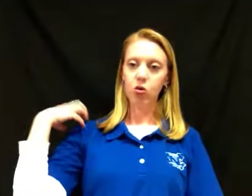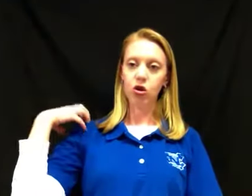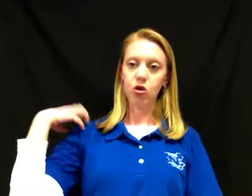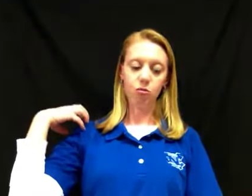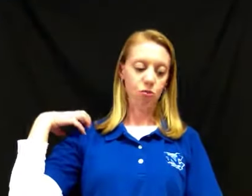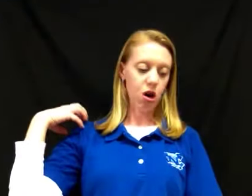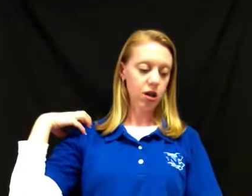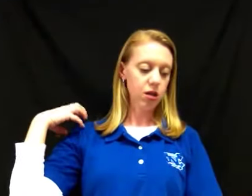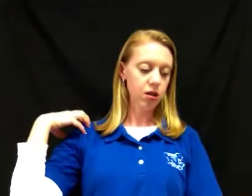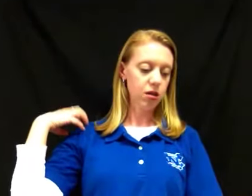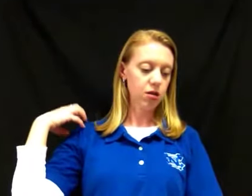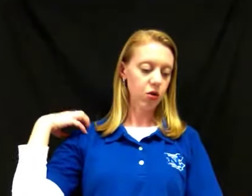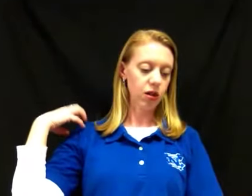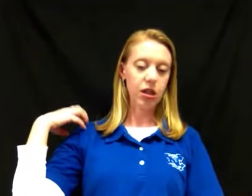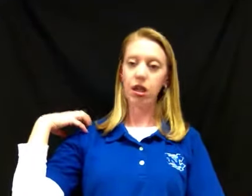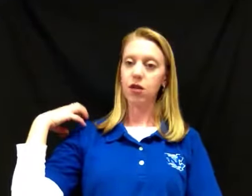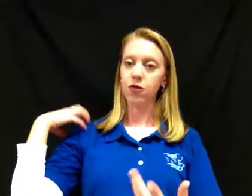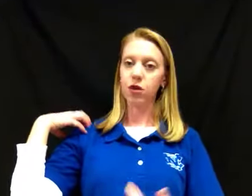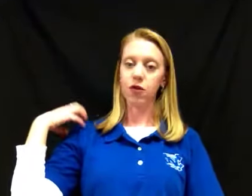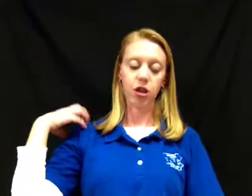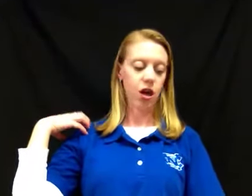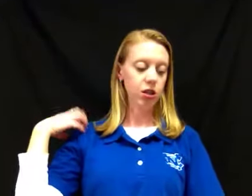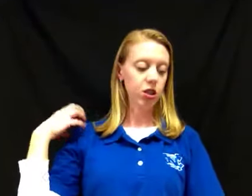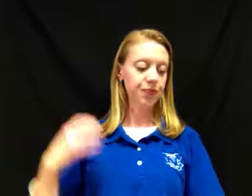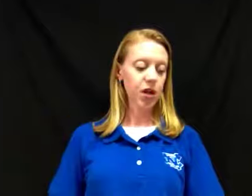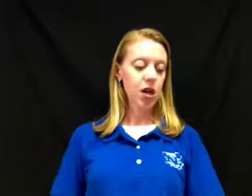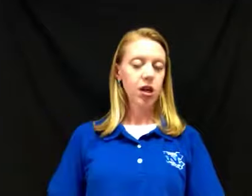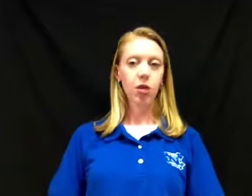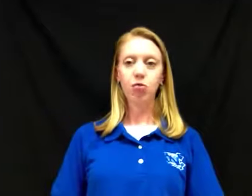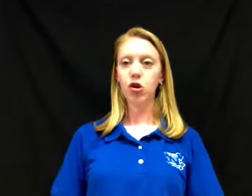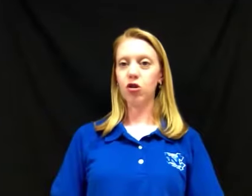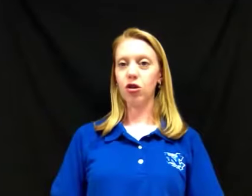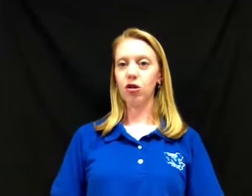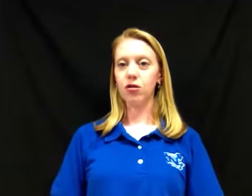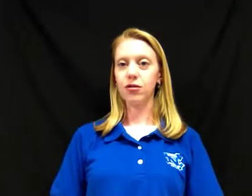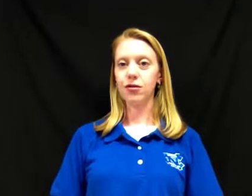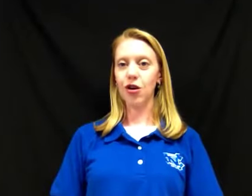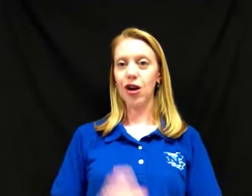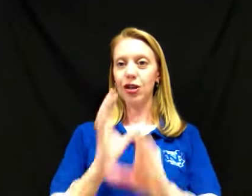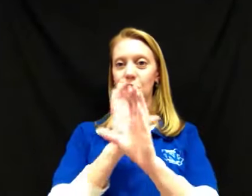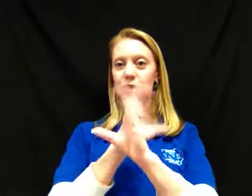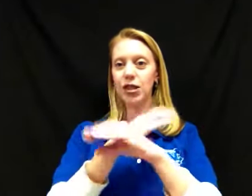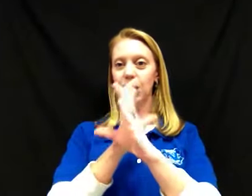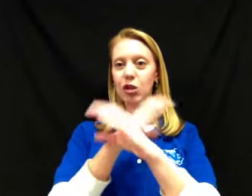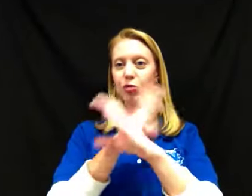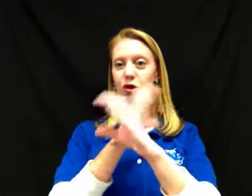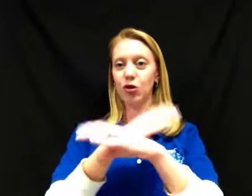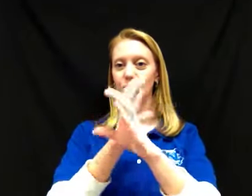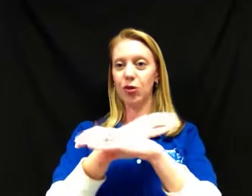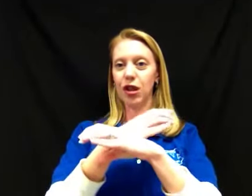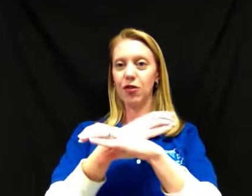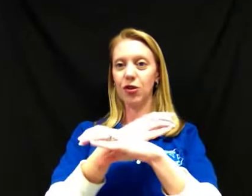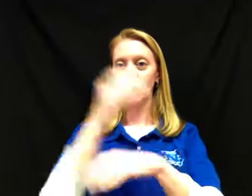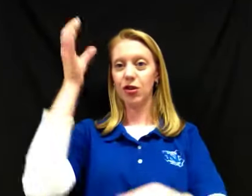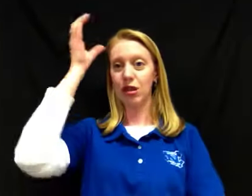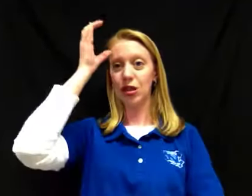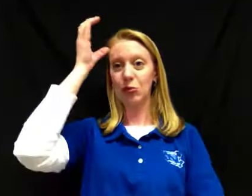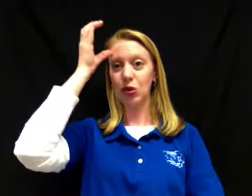coach or boss or dean of a college. Computer. Around here we sign computer, but I've also seen